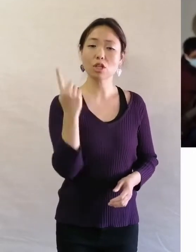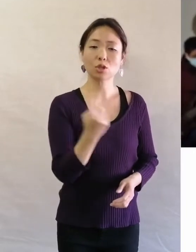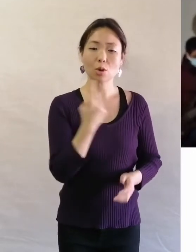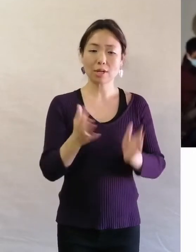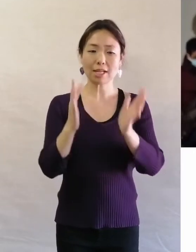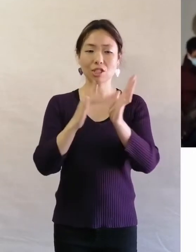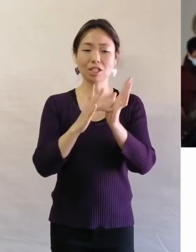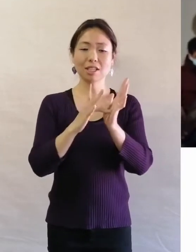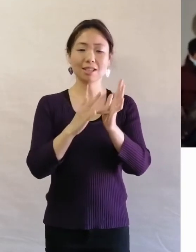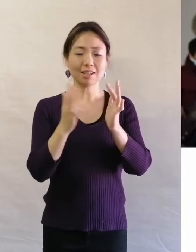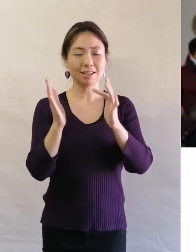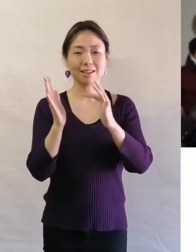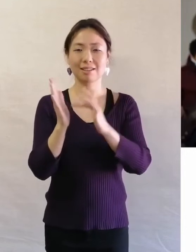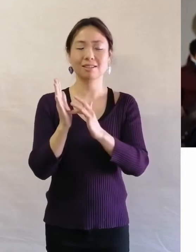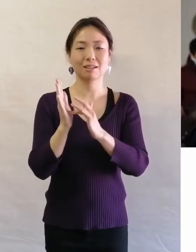There is only